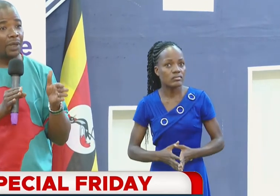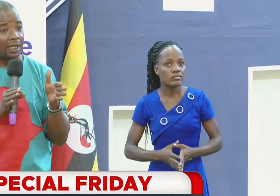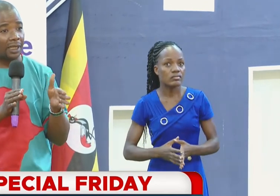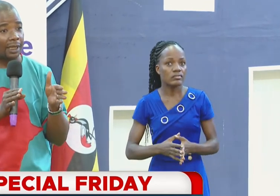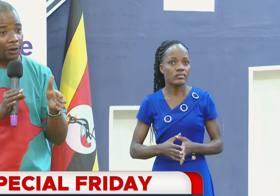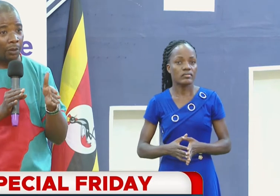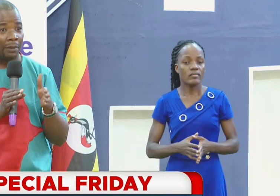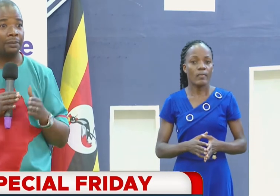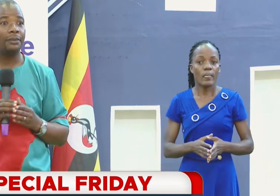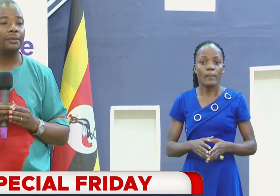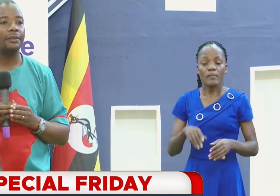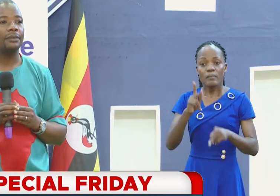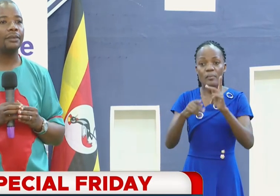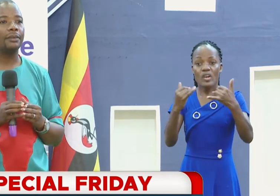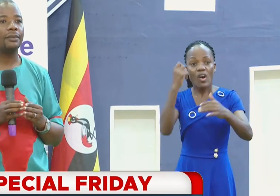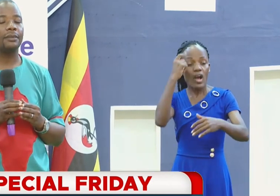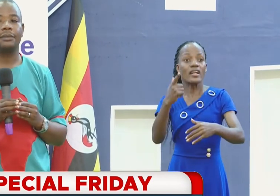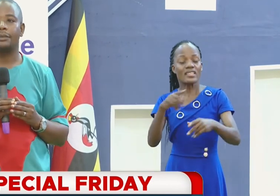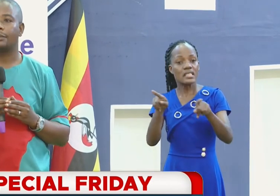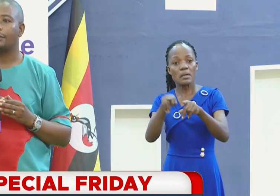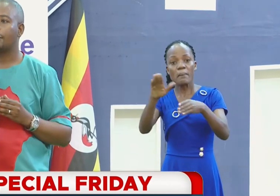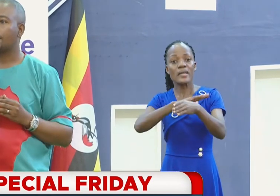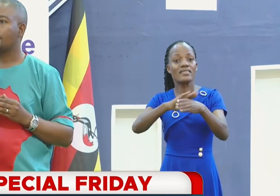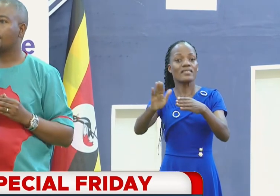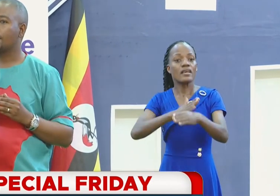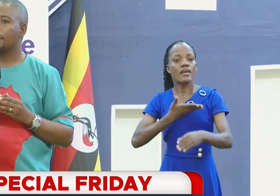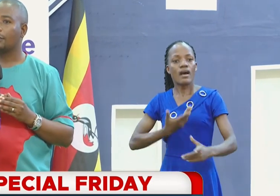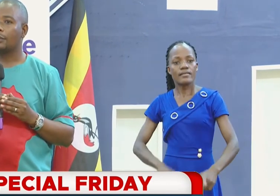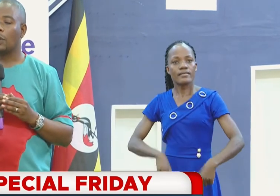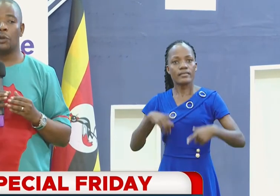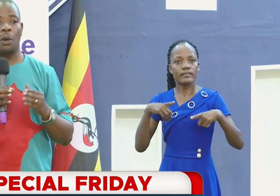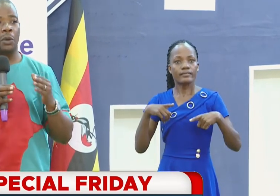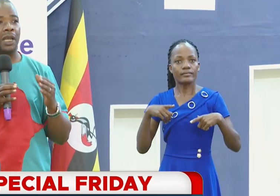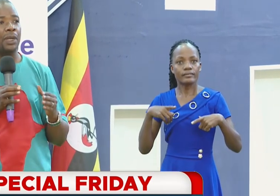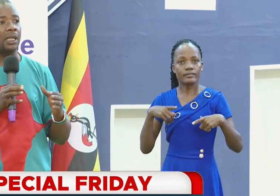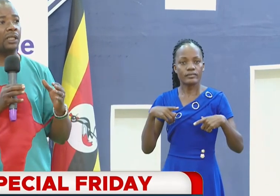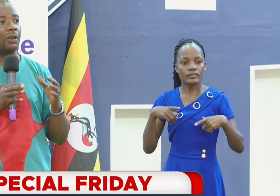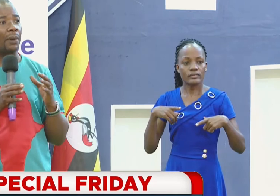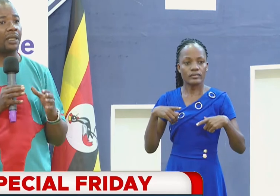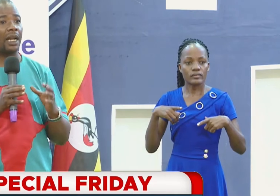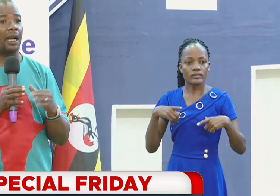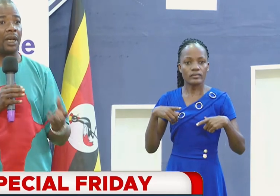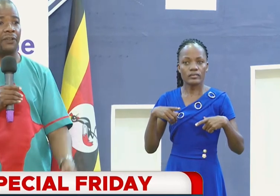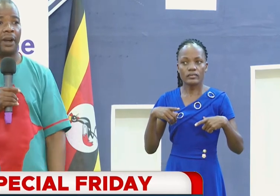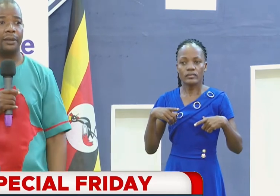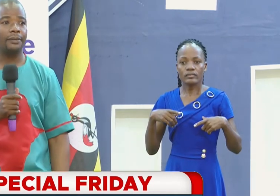people. People clearly know that even in businesses there is life. You